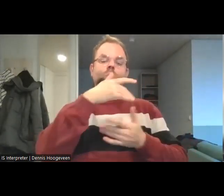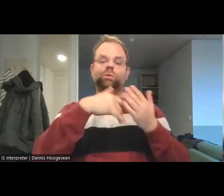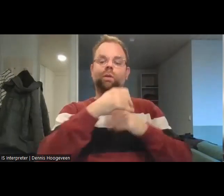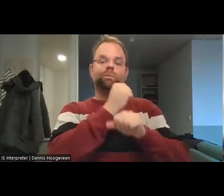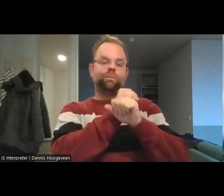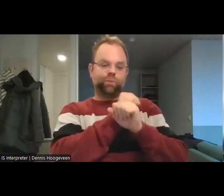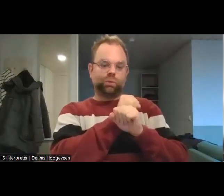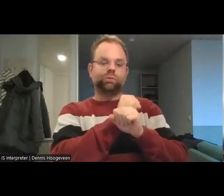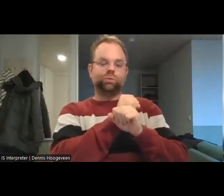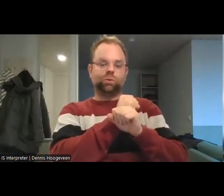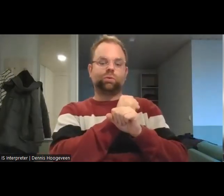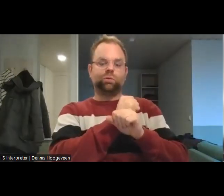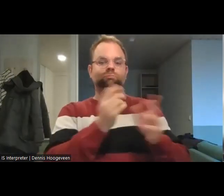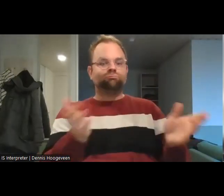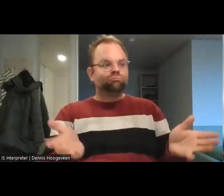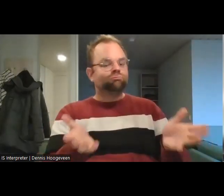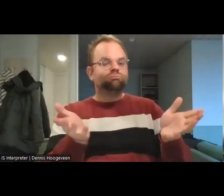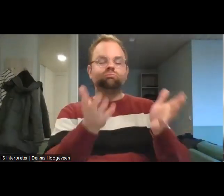or state-based persons.